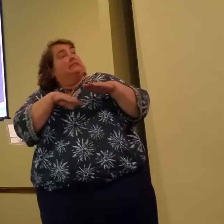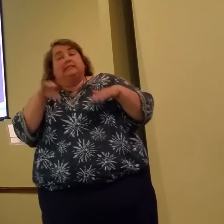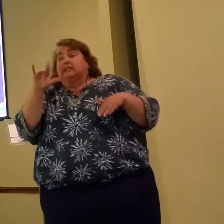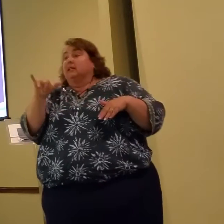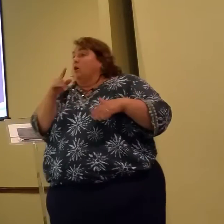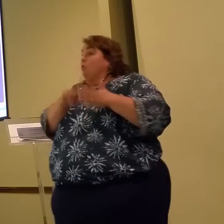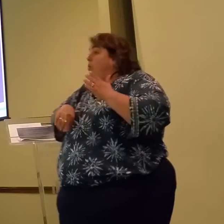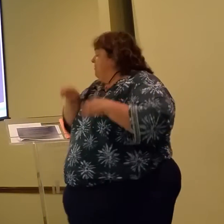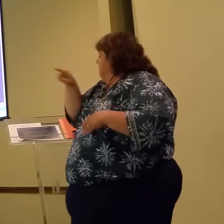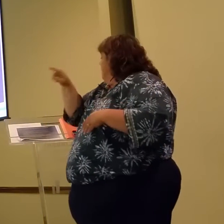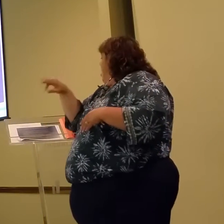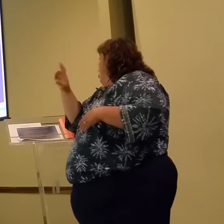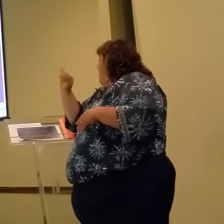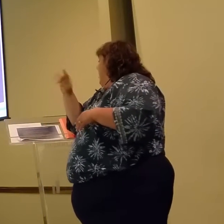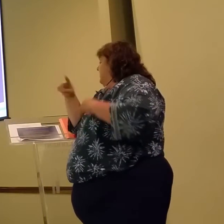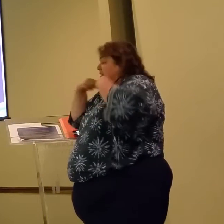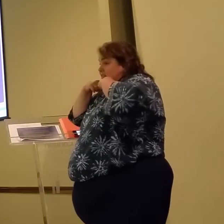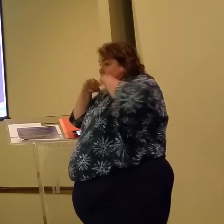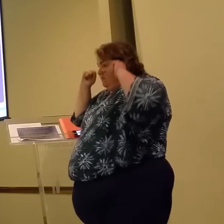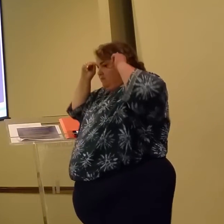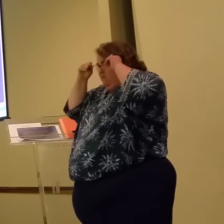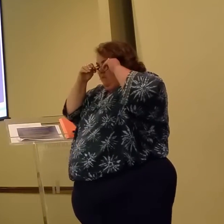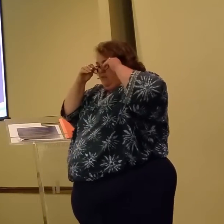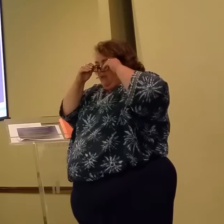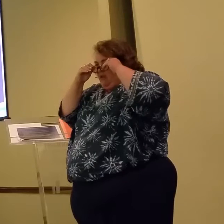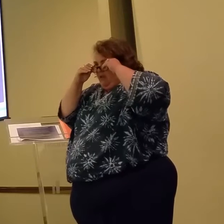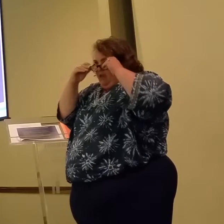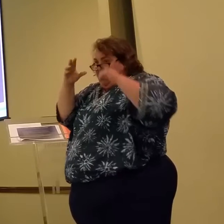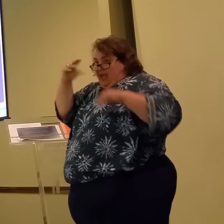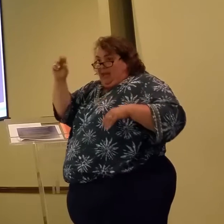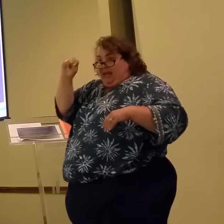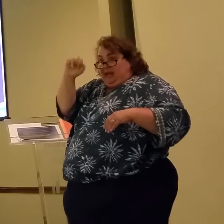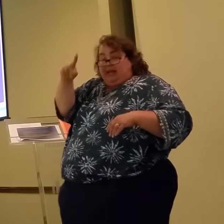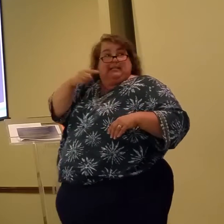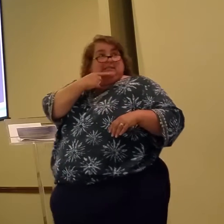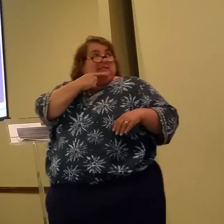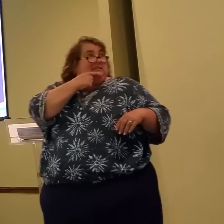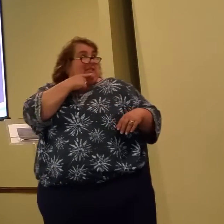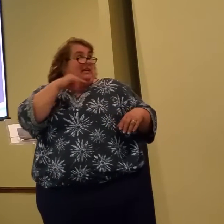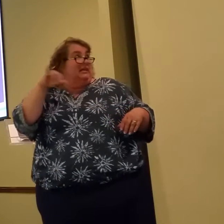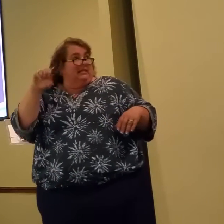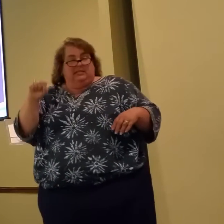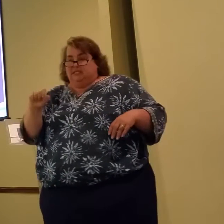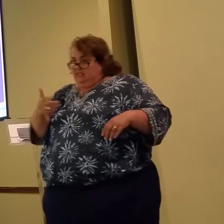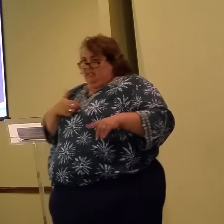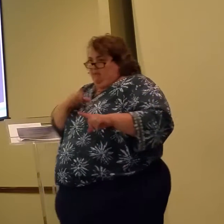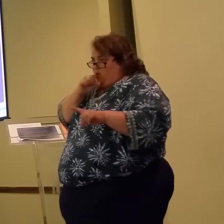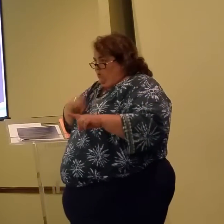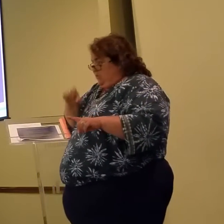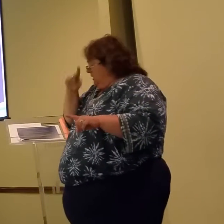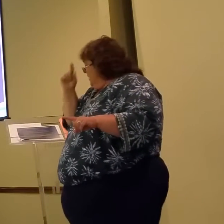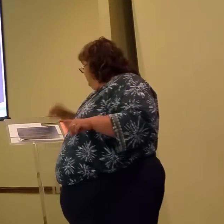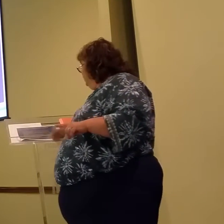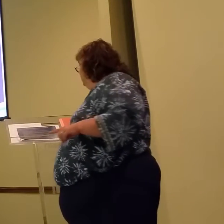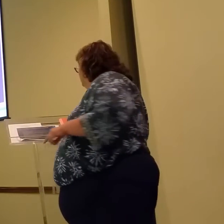So here, basically, what Registry of Interpreters for the Deaf, RID, and National Association of the Deaf,